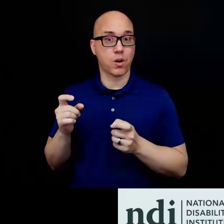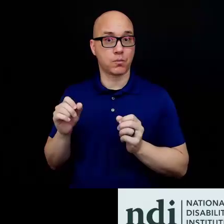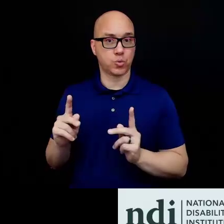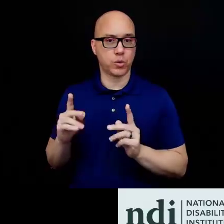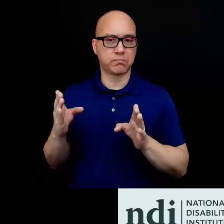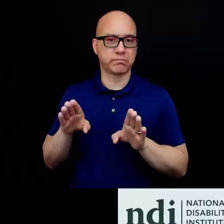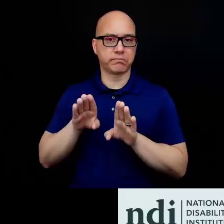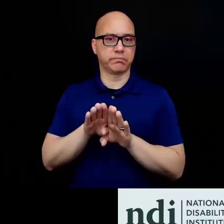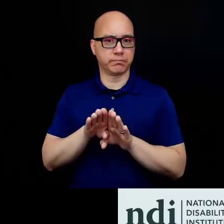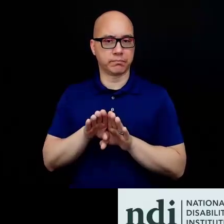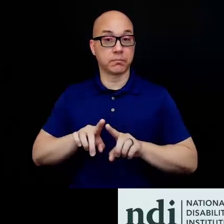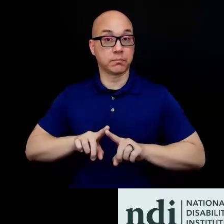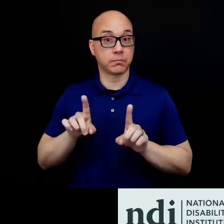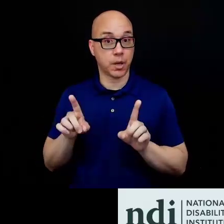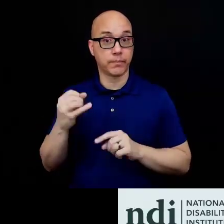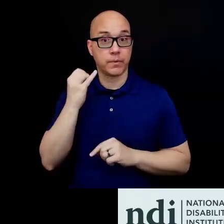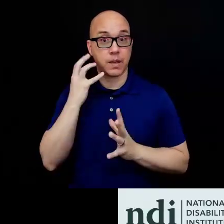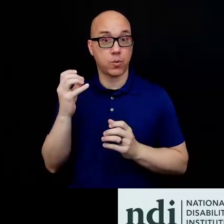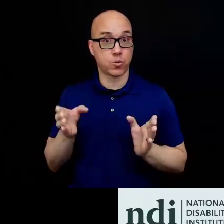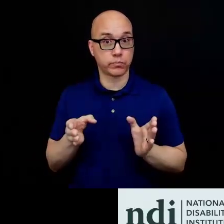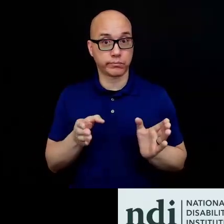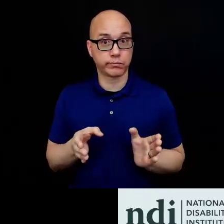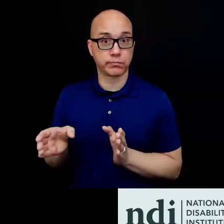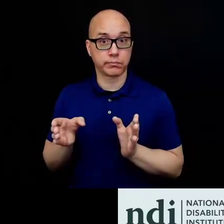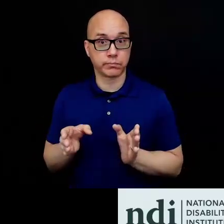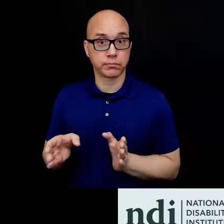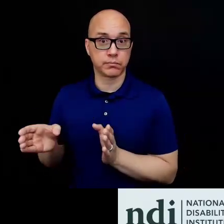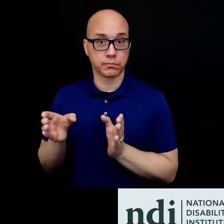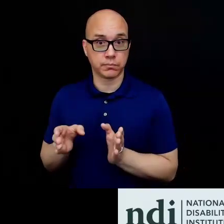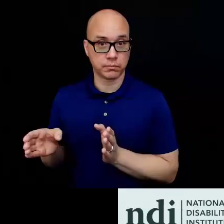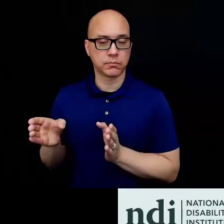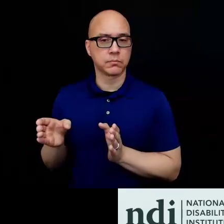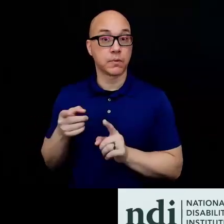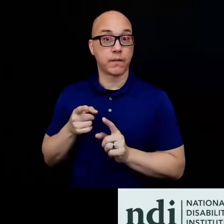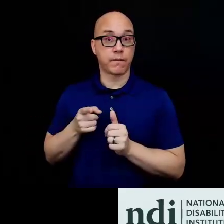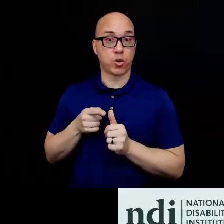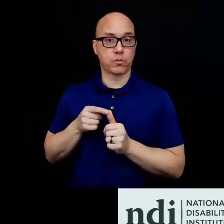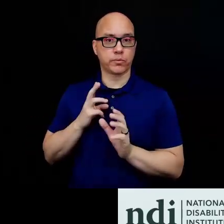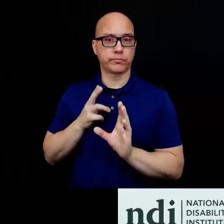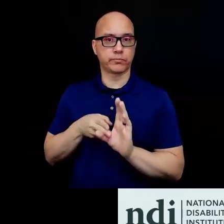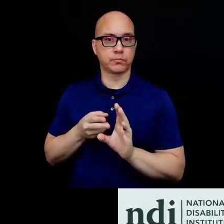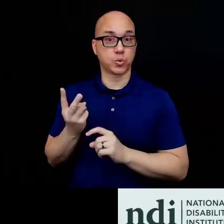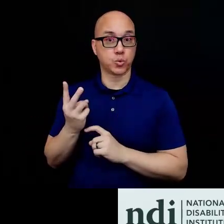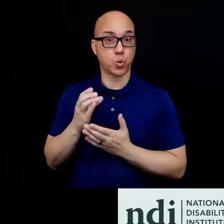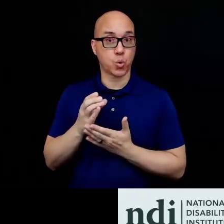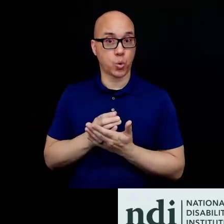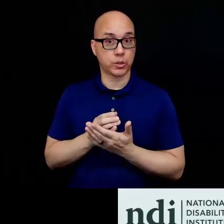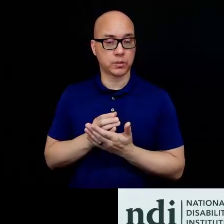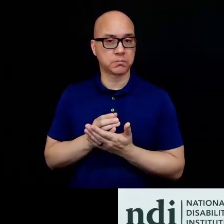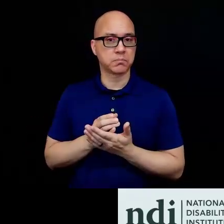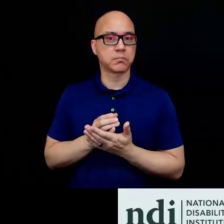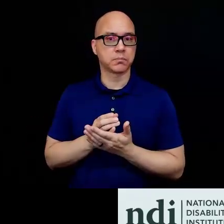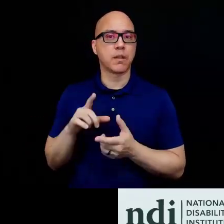but to prepare, you would want to participate in 2 courses to be eligible to unlock the grant once